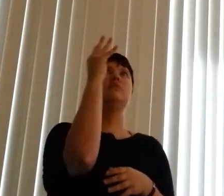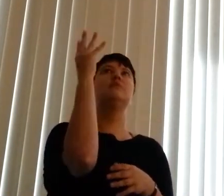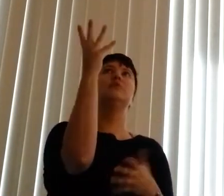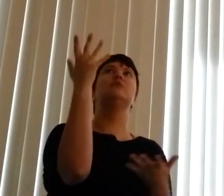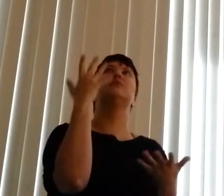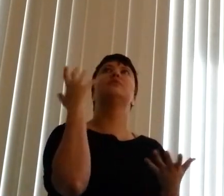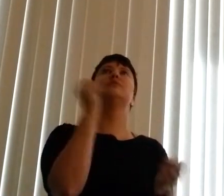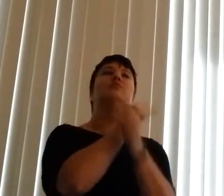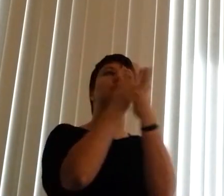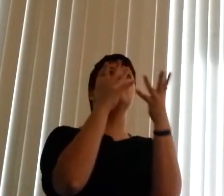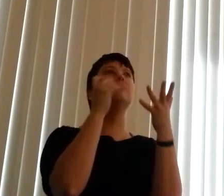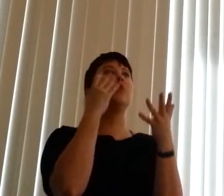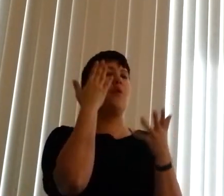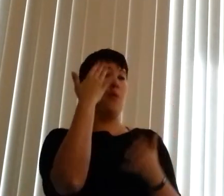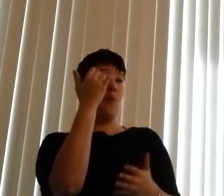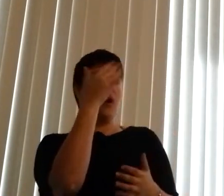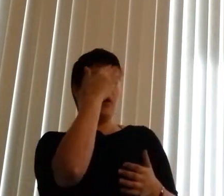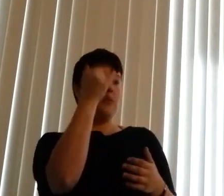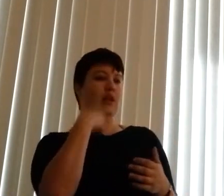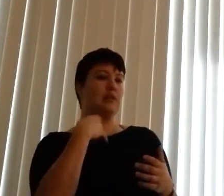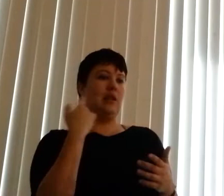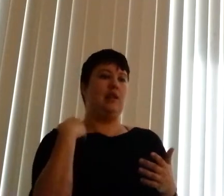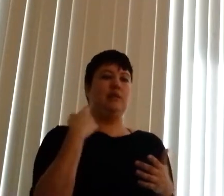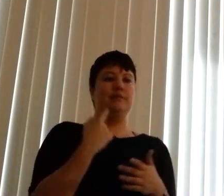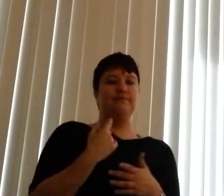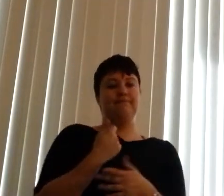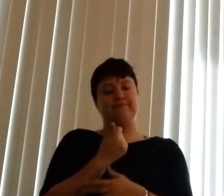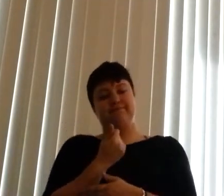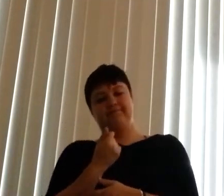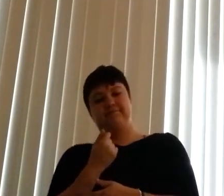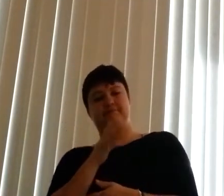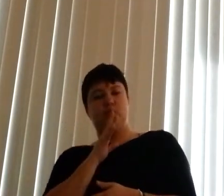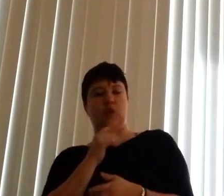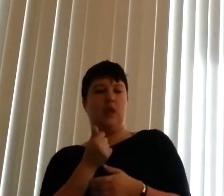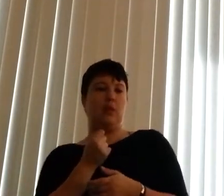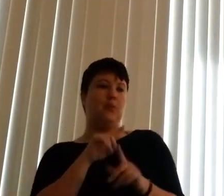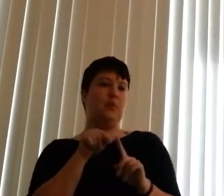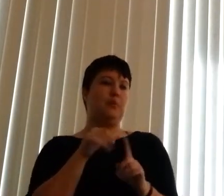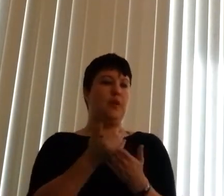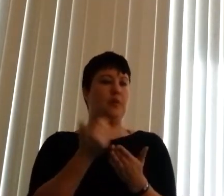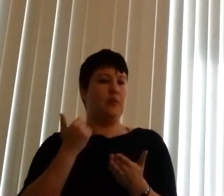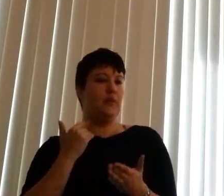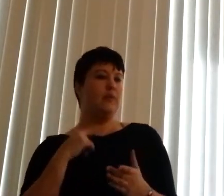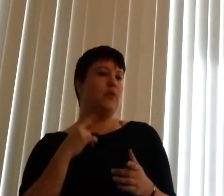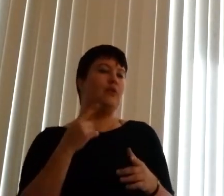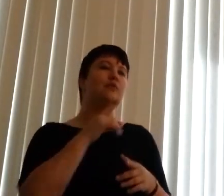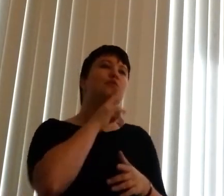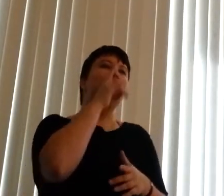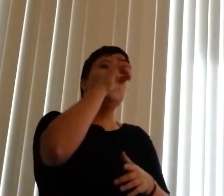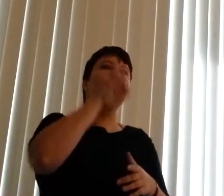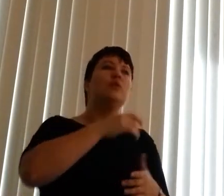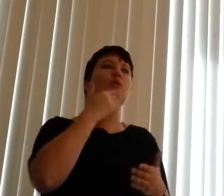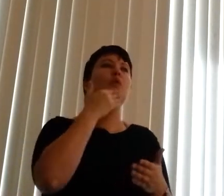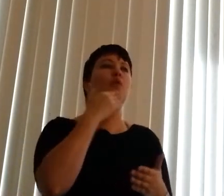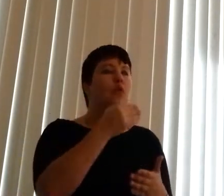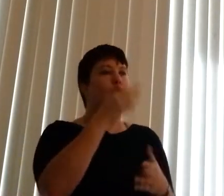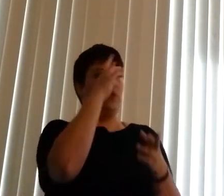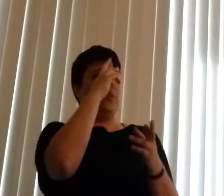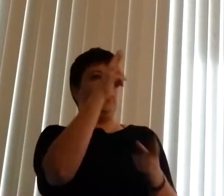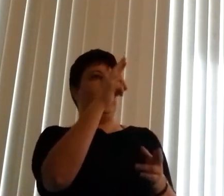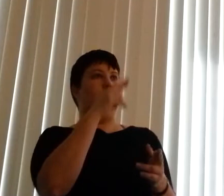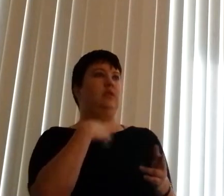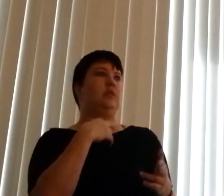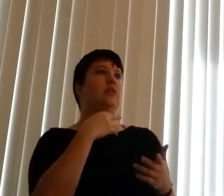Why? Well, because as I alluded to before, there is pretty good reason to believe that he